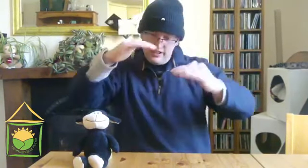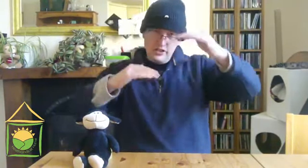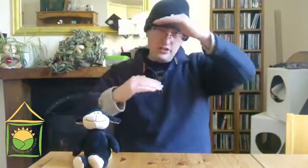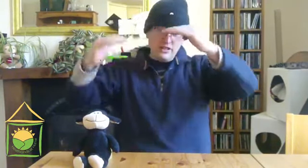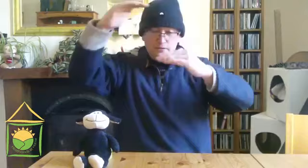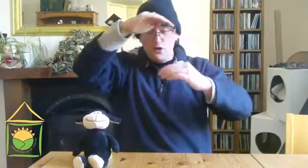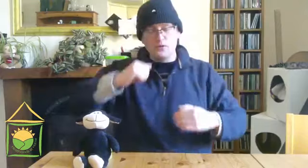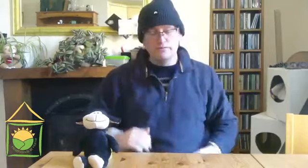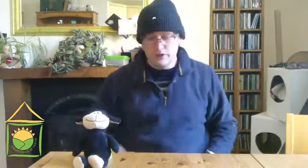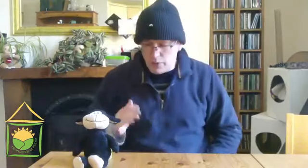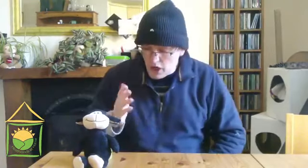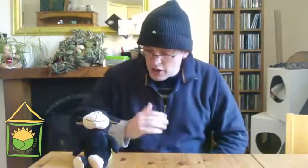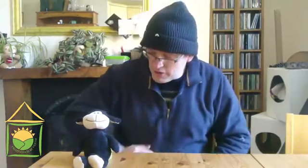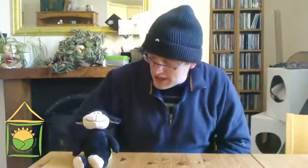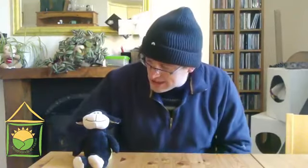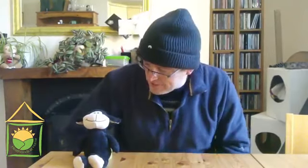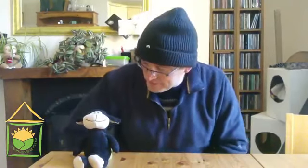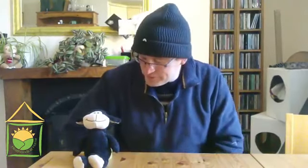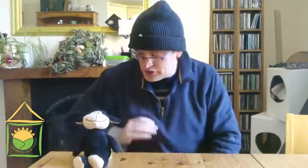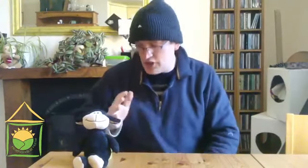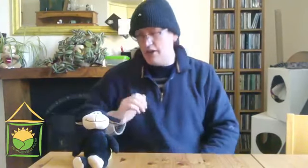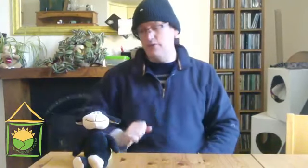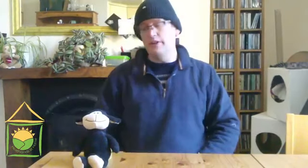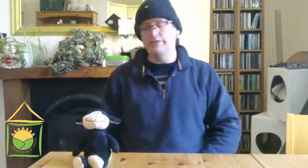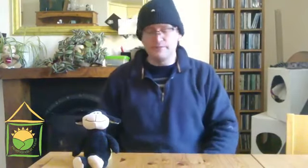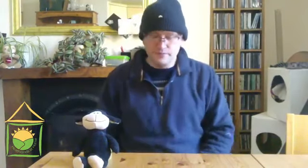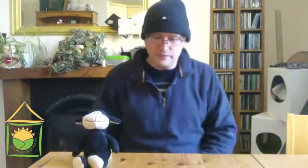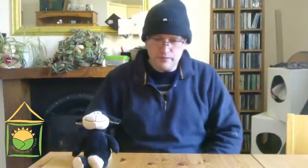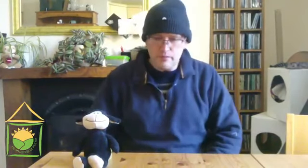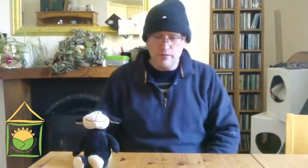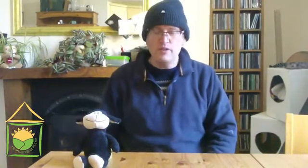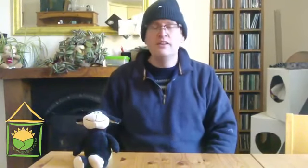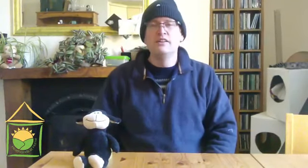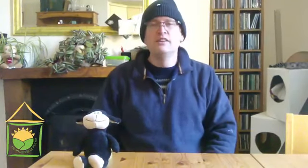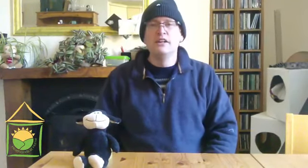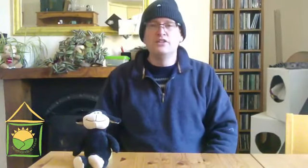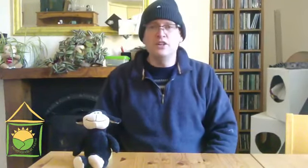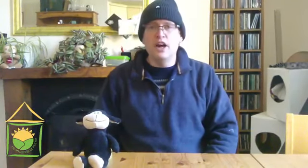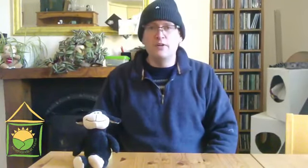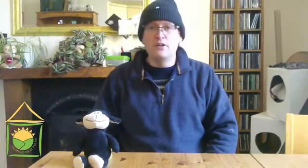So it's full. So we'll go through that again to start off with. So we've got